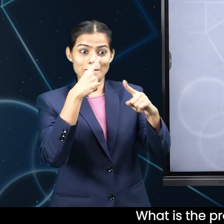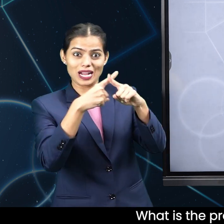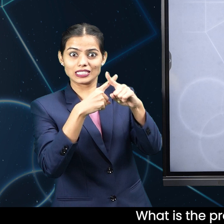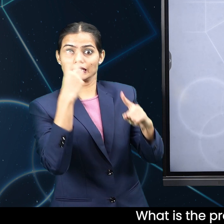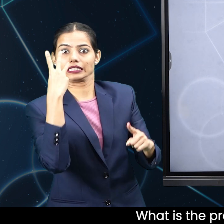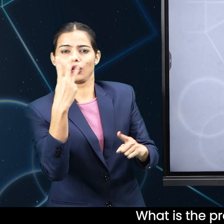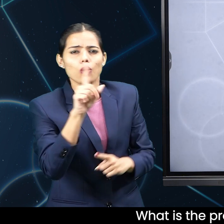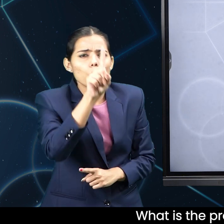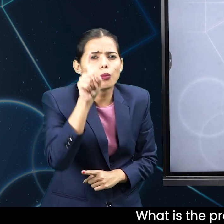3?